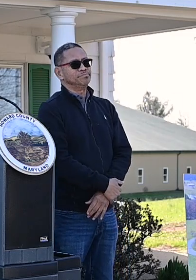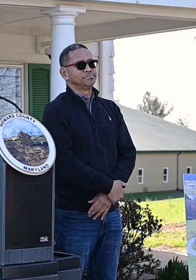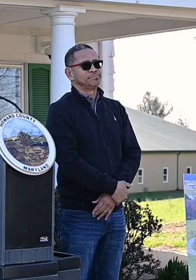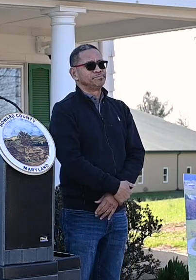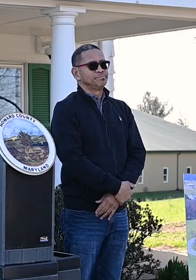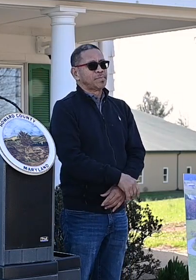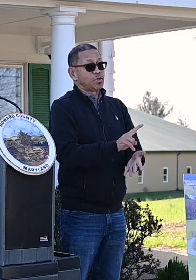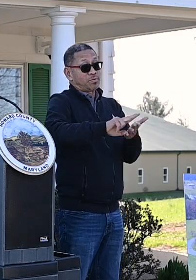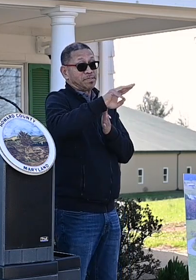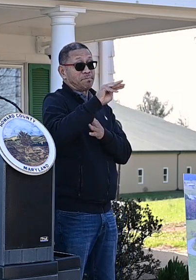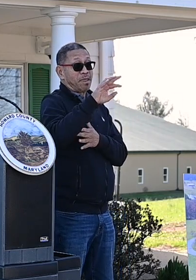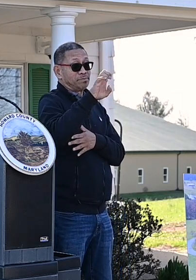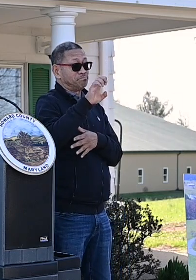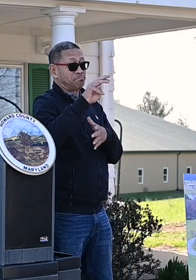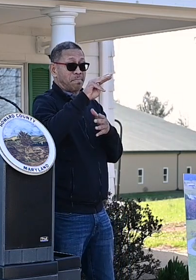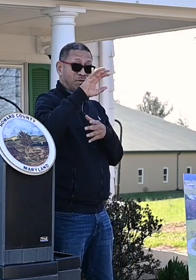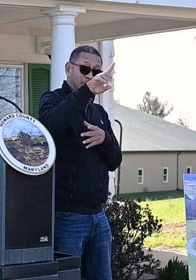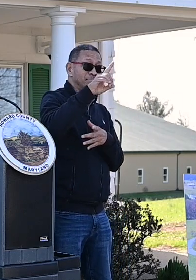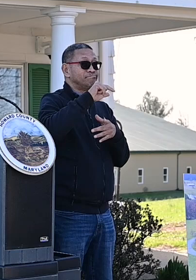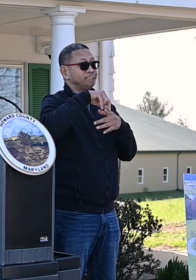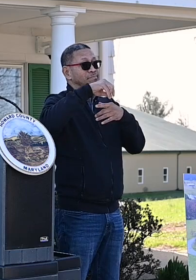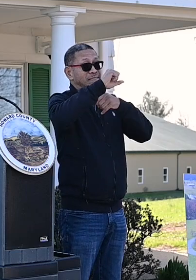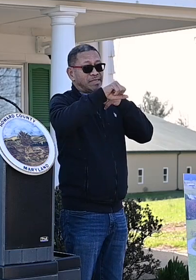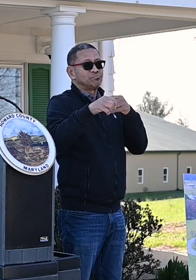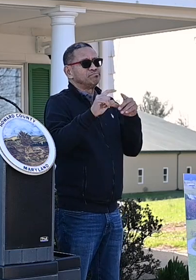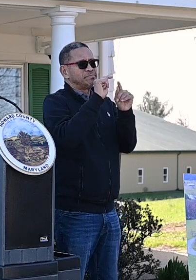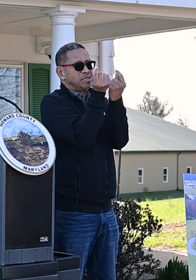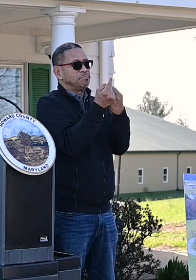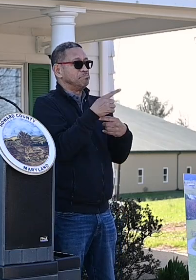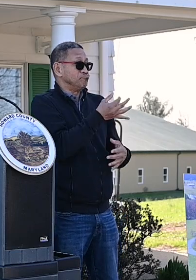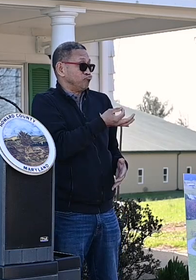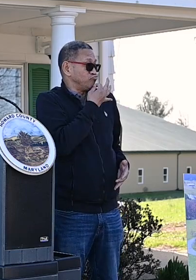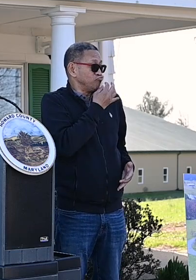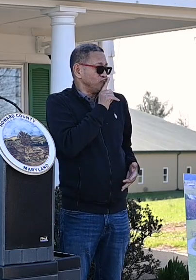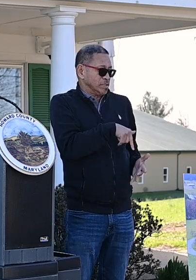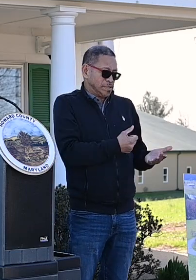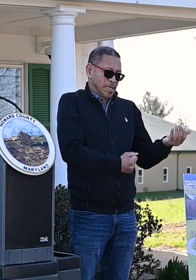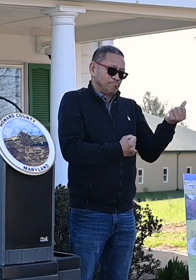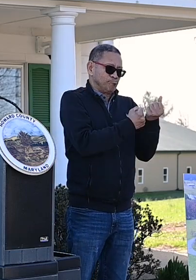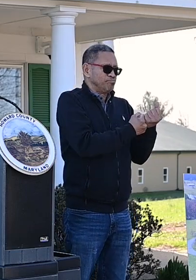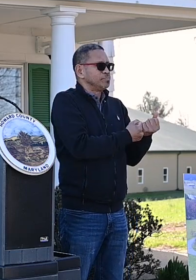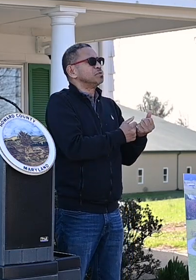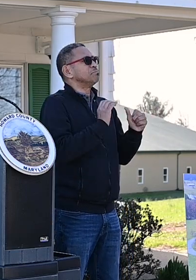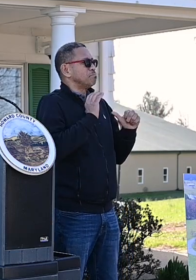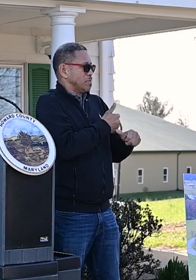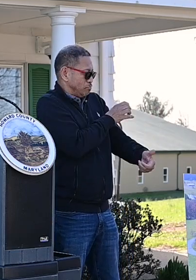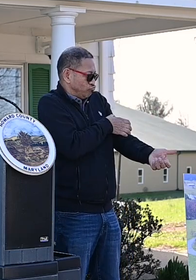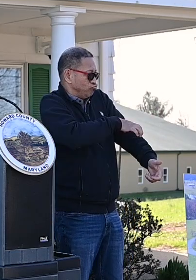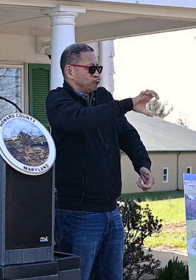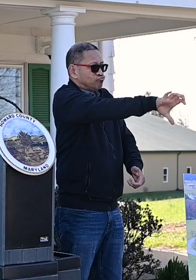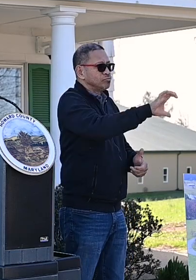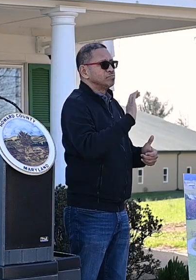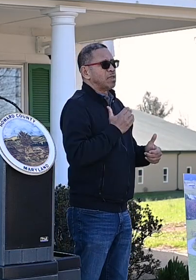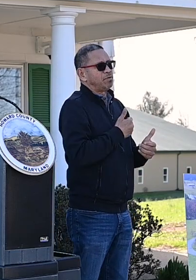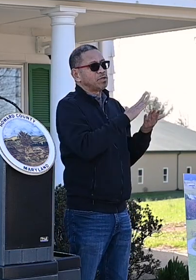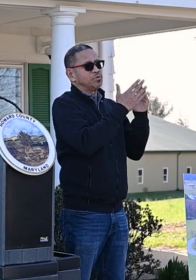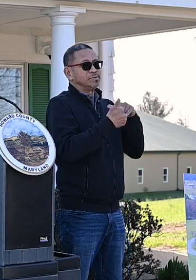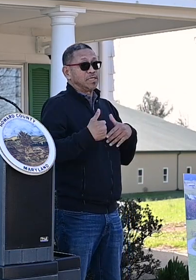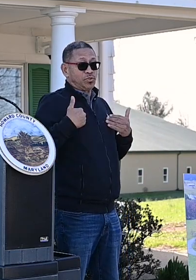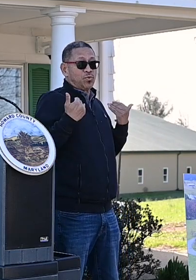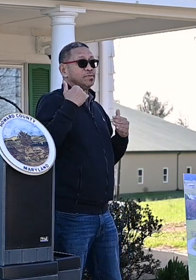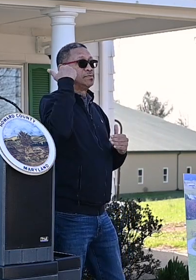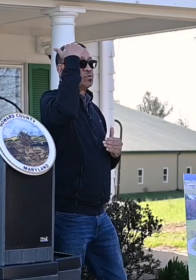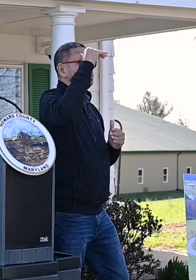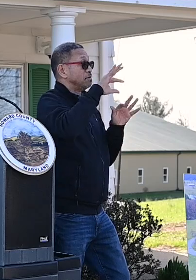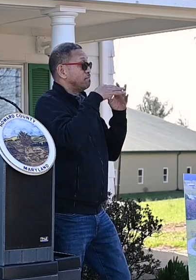The University of Maryland Extension team's expertise is a cornerstone in empowering our community, our youth, adults,